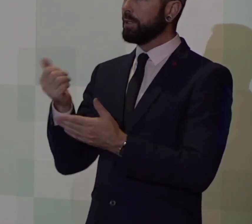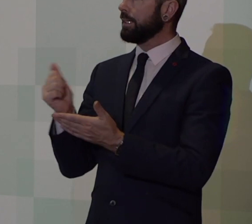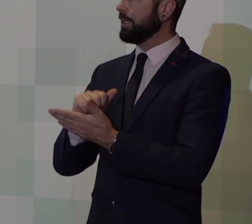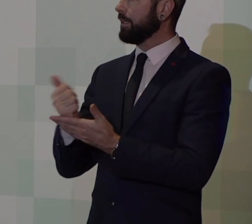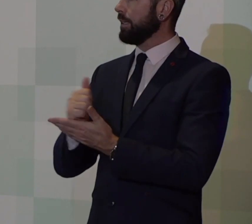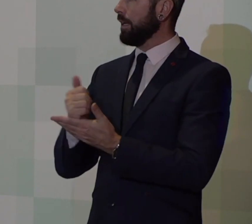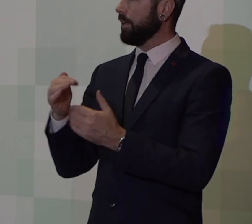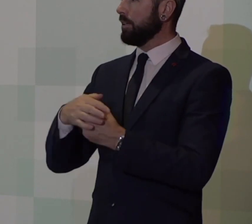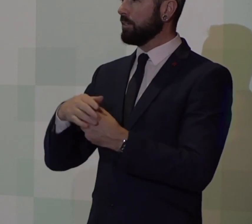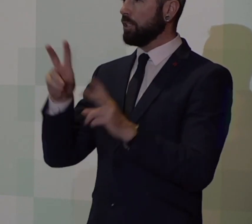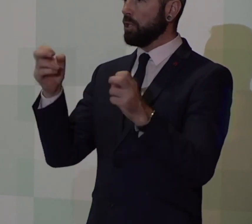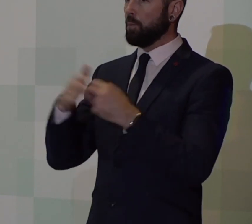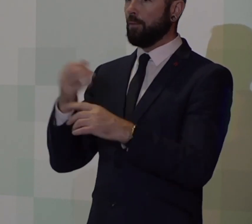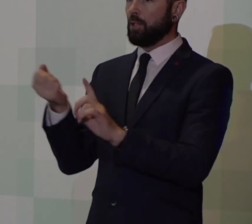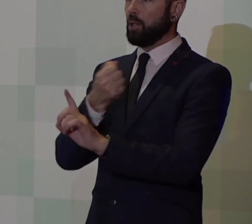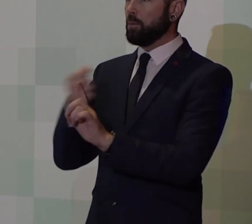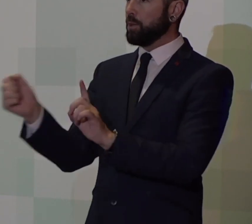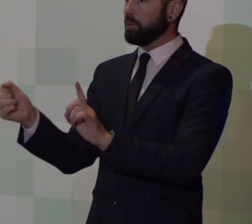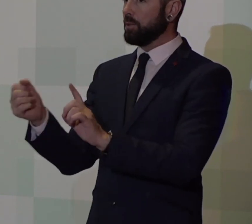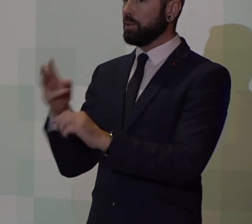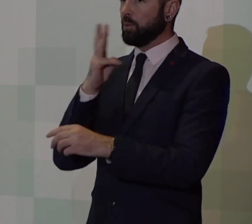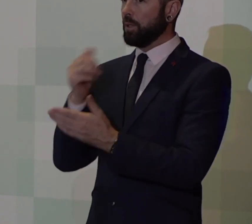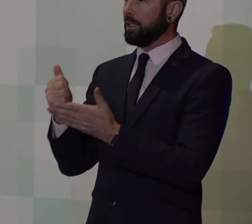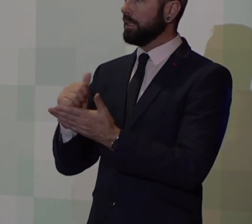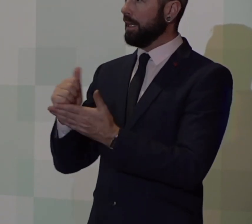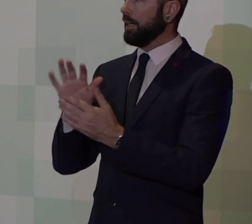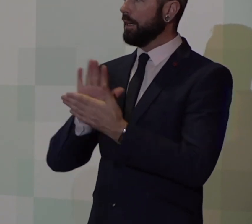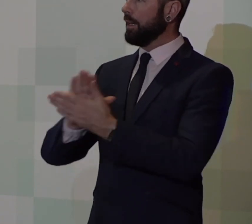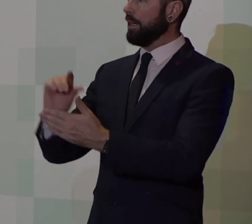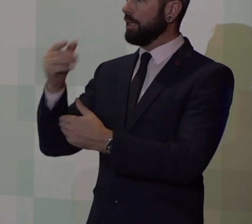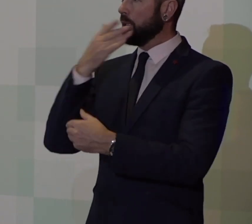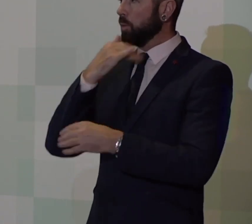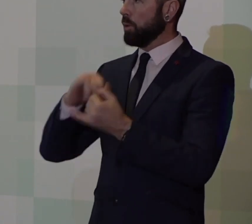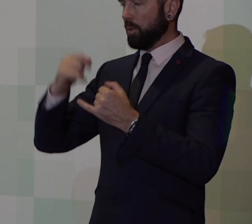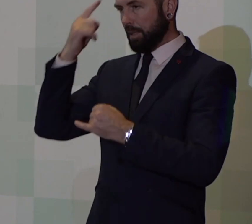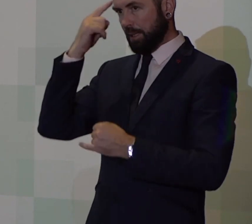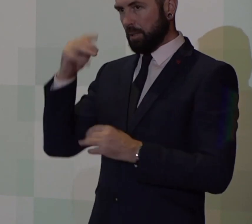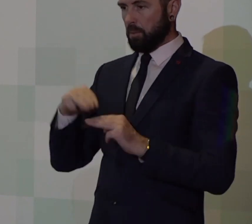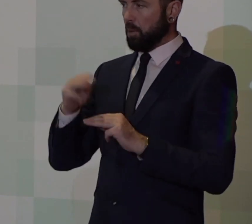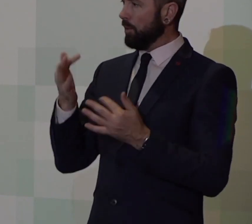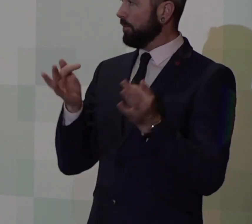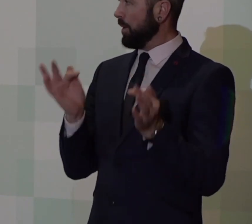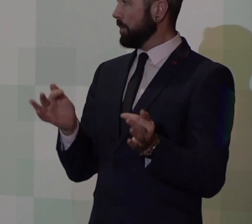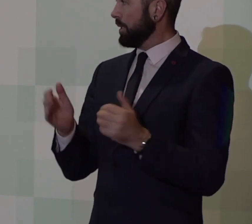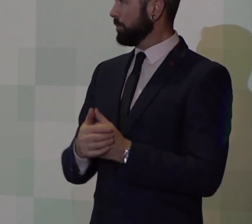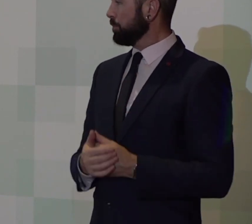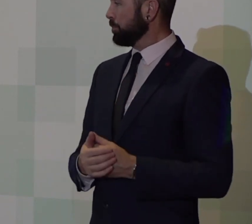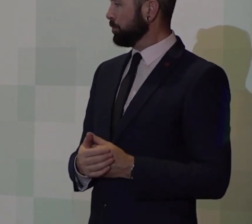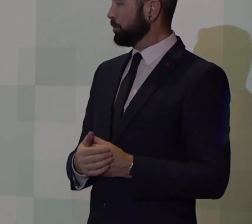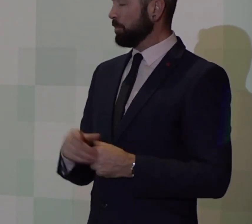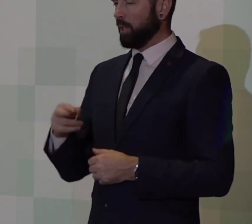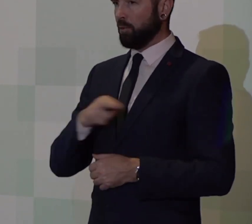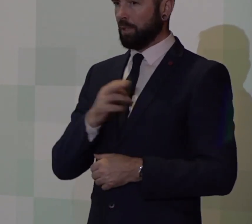a term of abuse, really, against little boys who they think are unduly feminine. So this is a